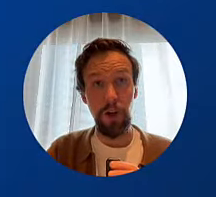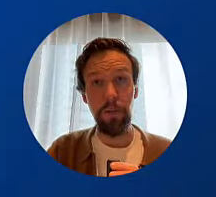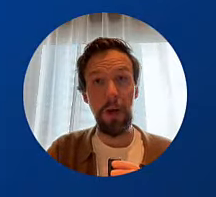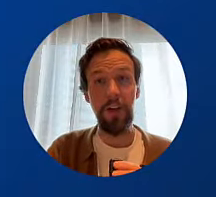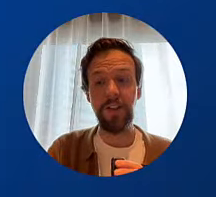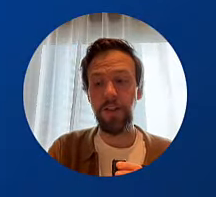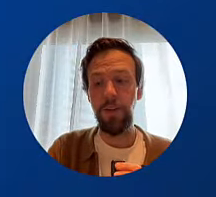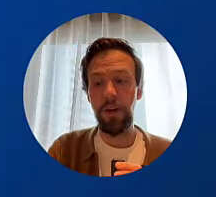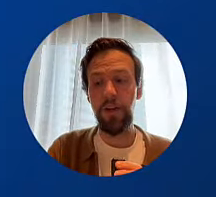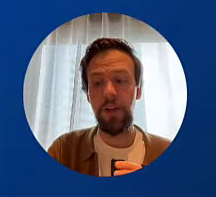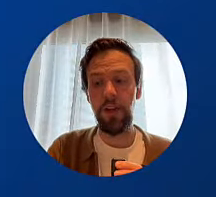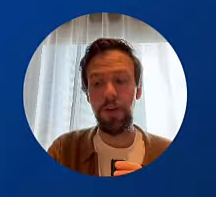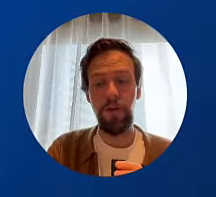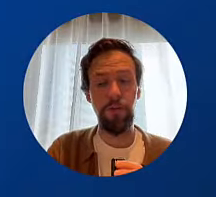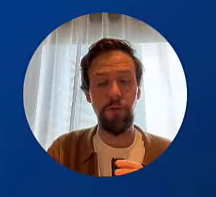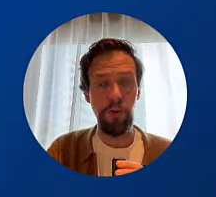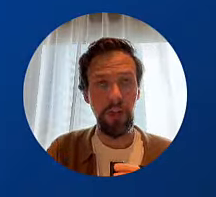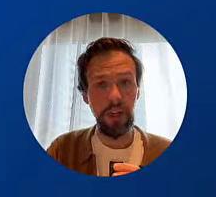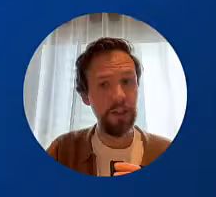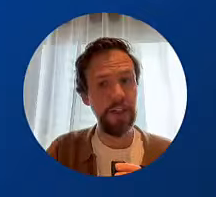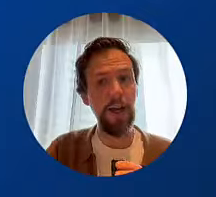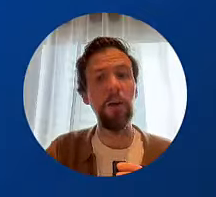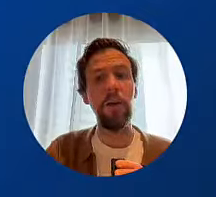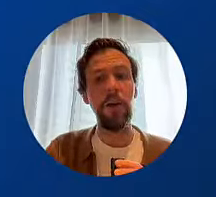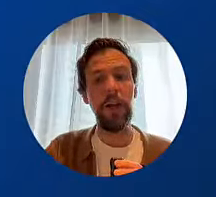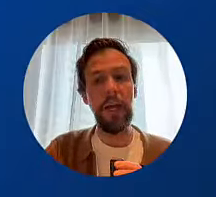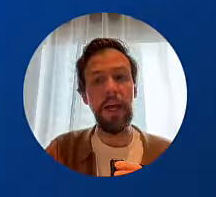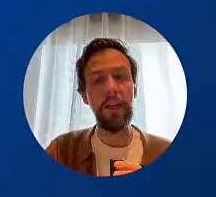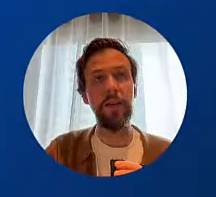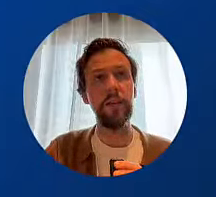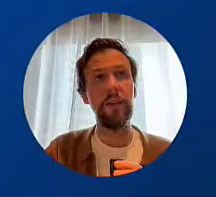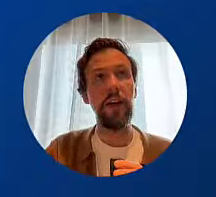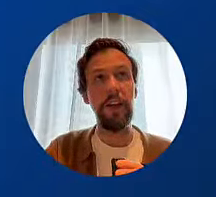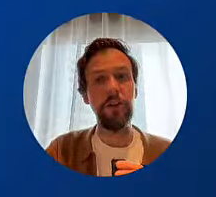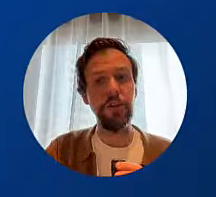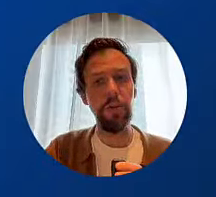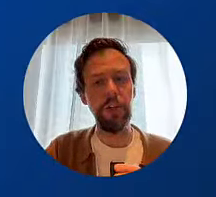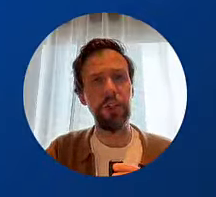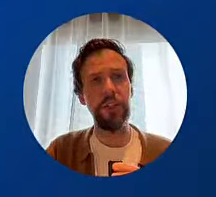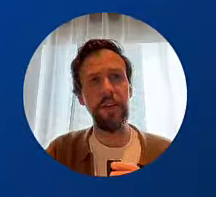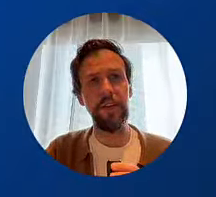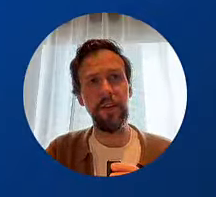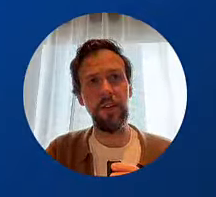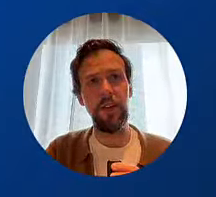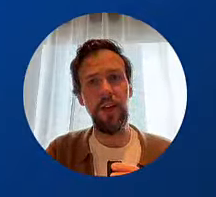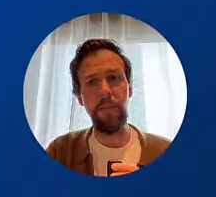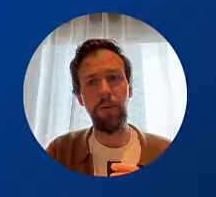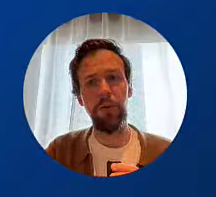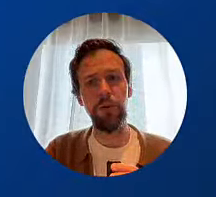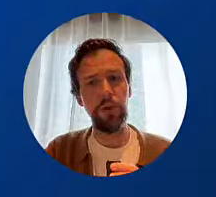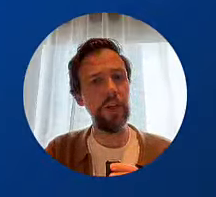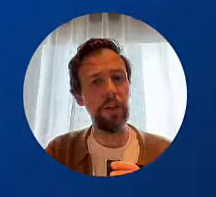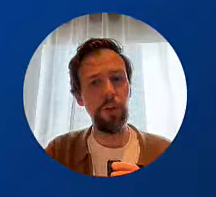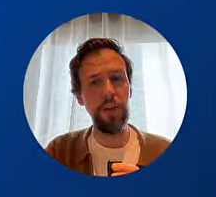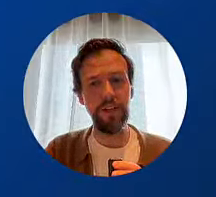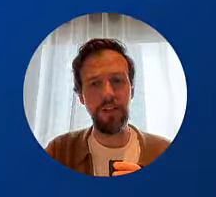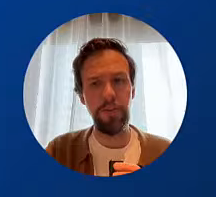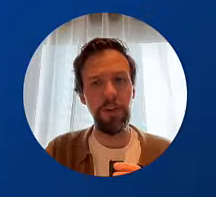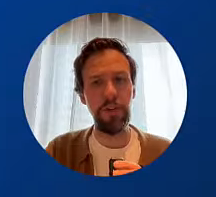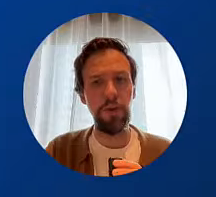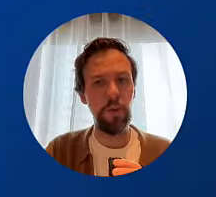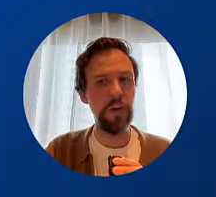care a lot about accessibility for years now, and I care so much that Apple, during